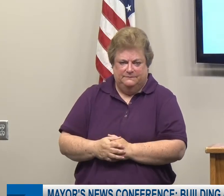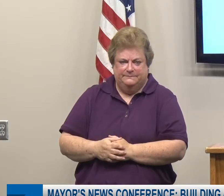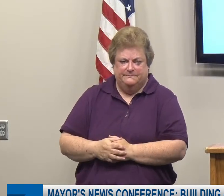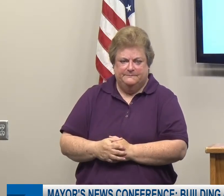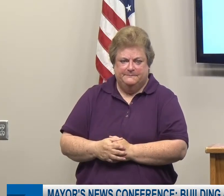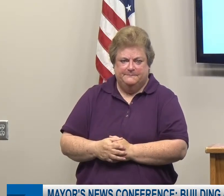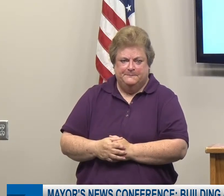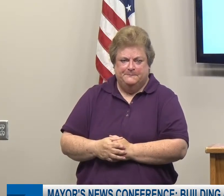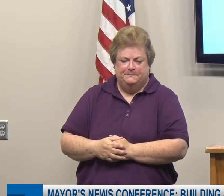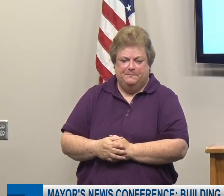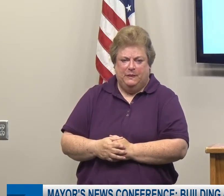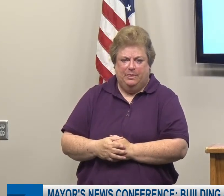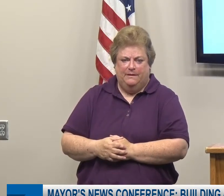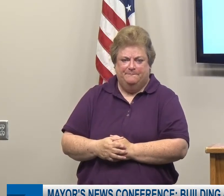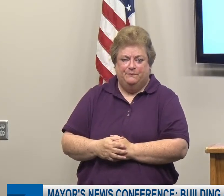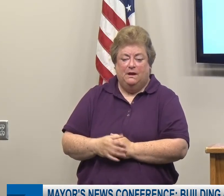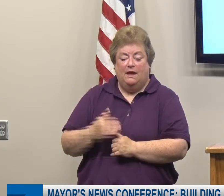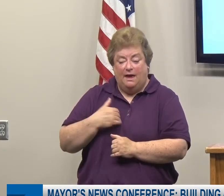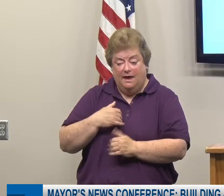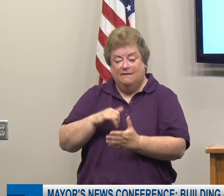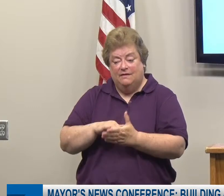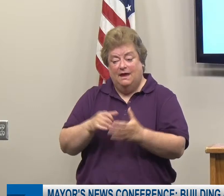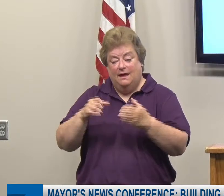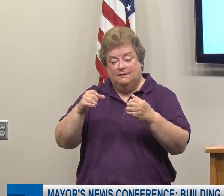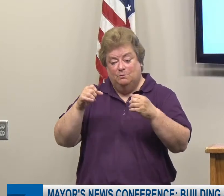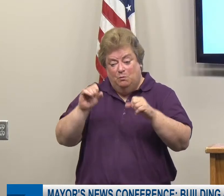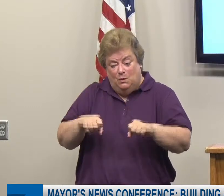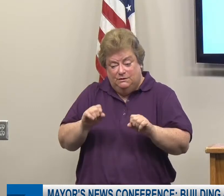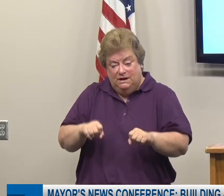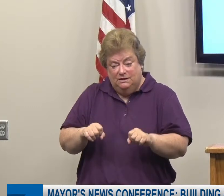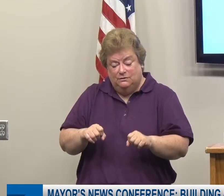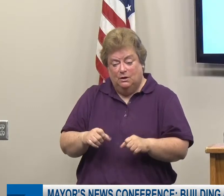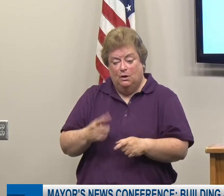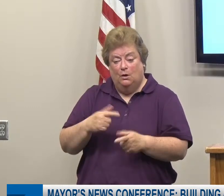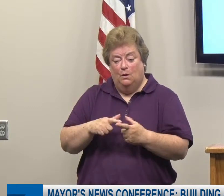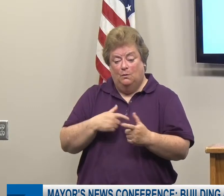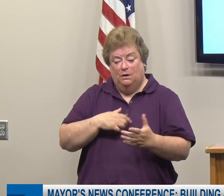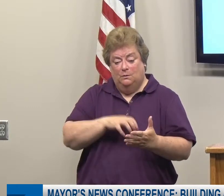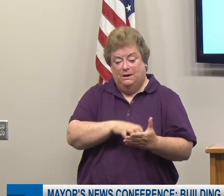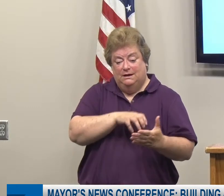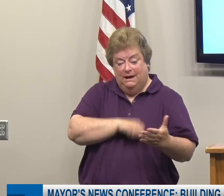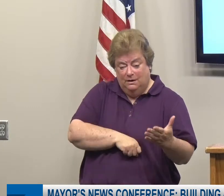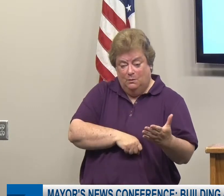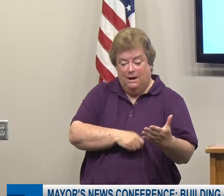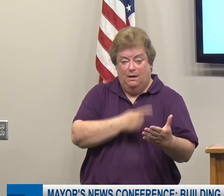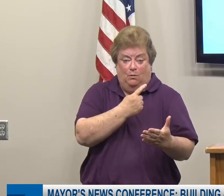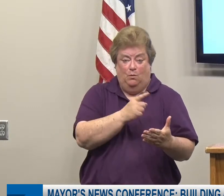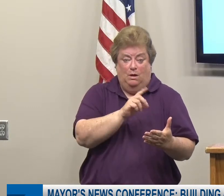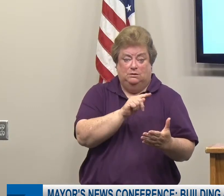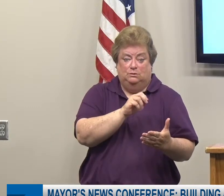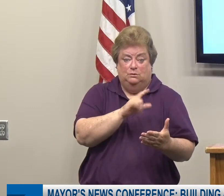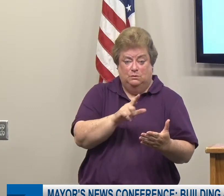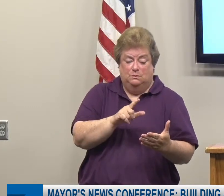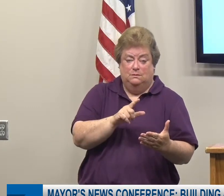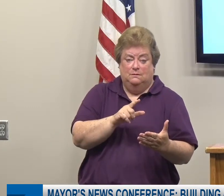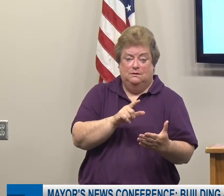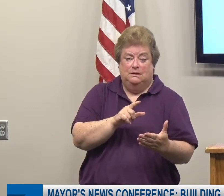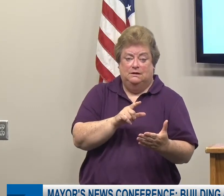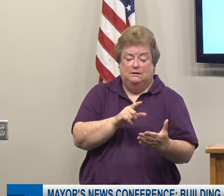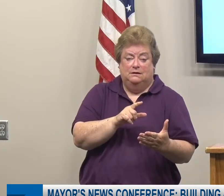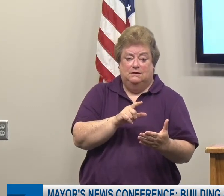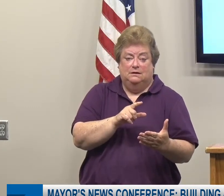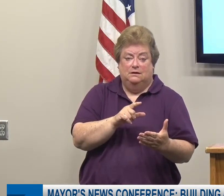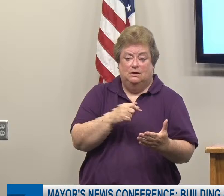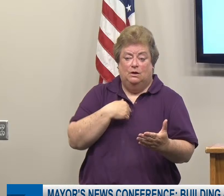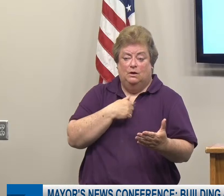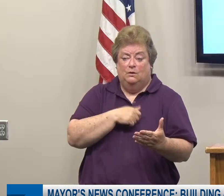And there is the potential when we remove a less than lethal tool that